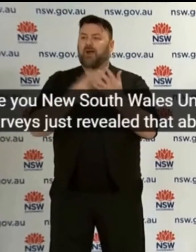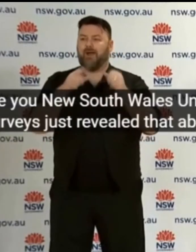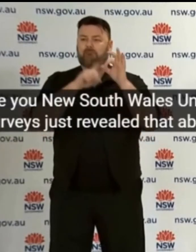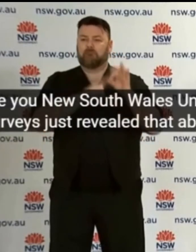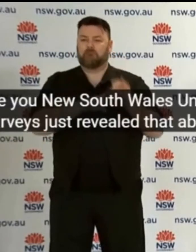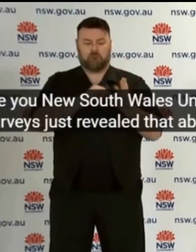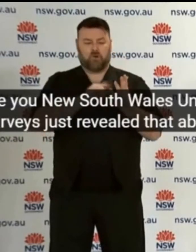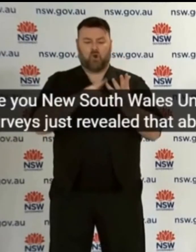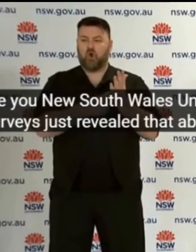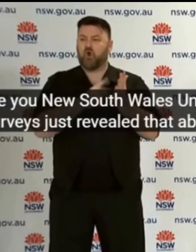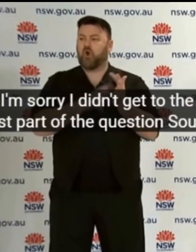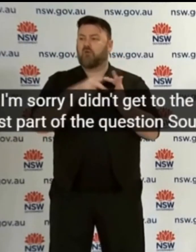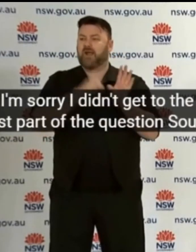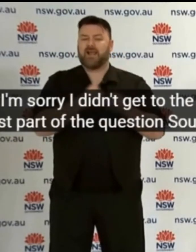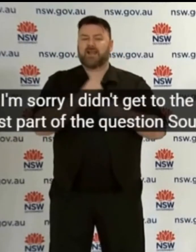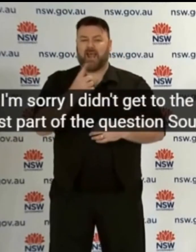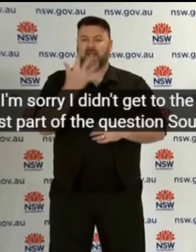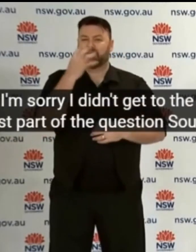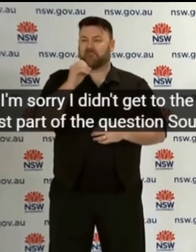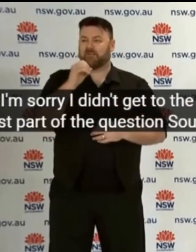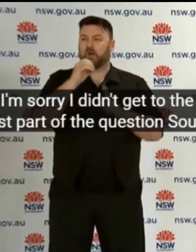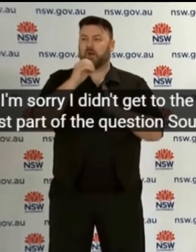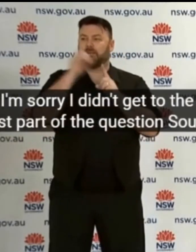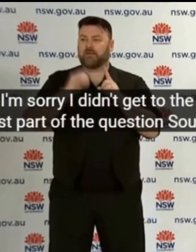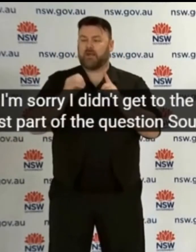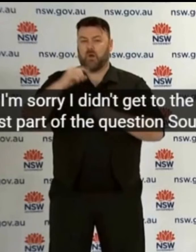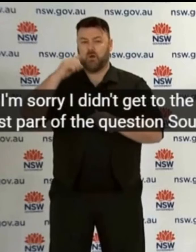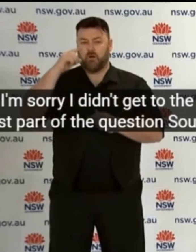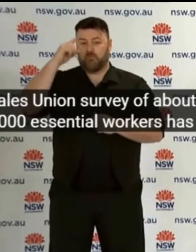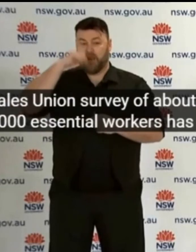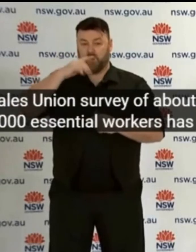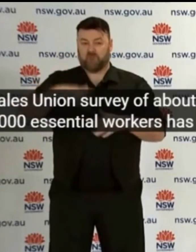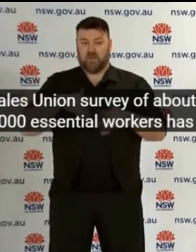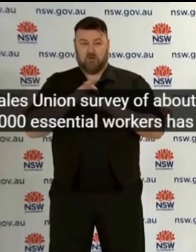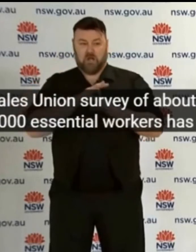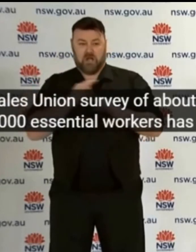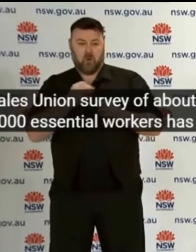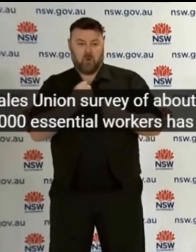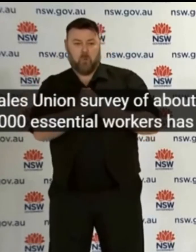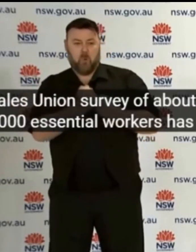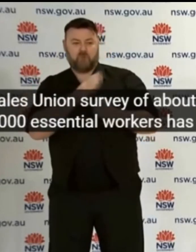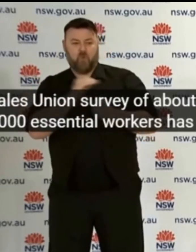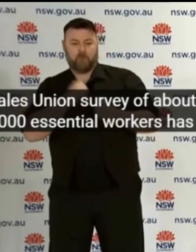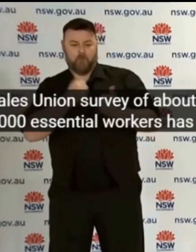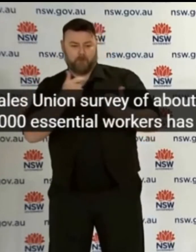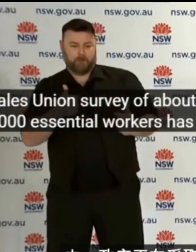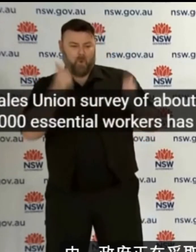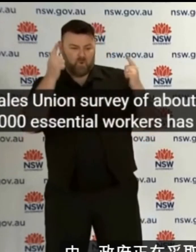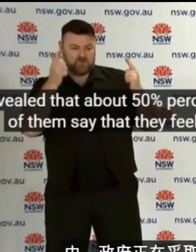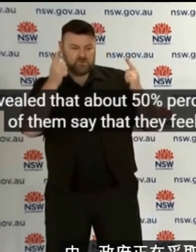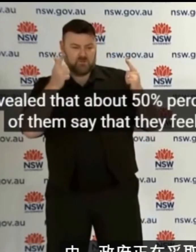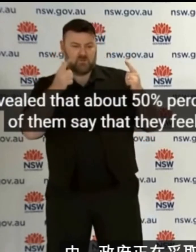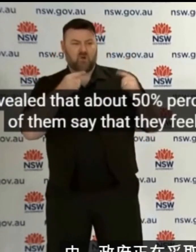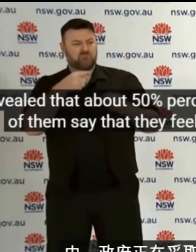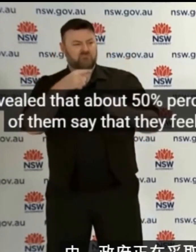workers has revealed that about 50% of them say that they feel unsupported throughout this outbreak by their employers. What is the government doing to offer them